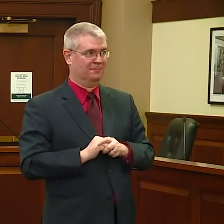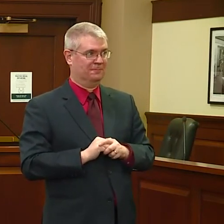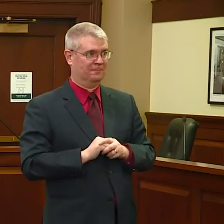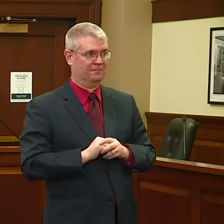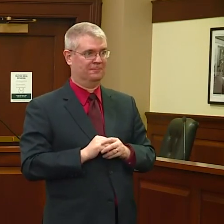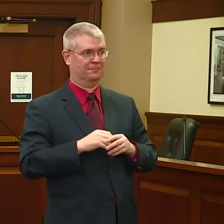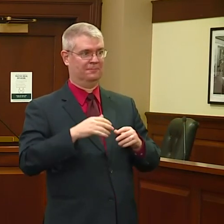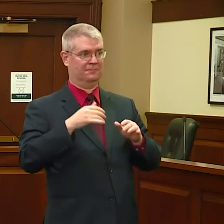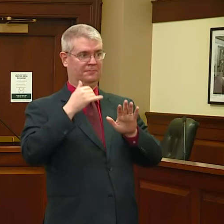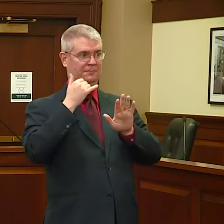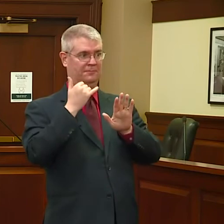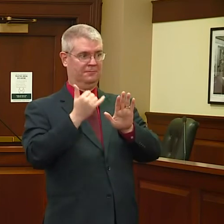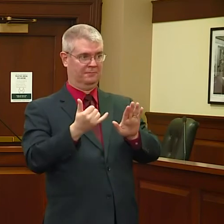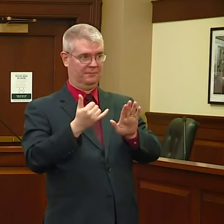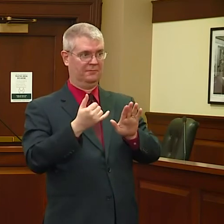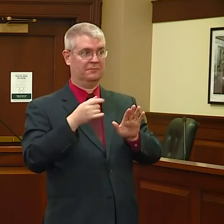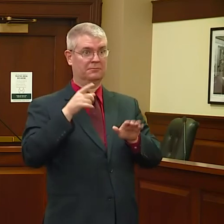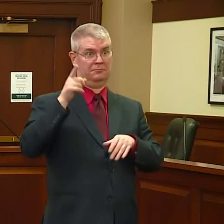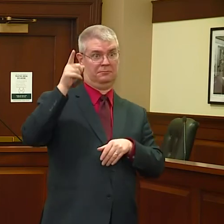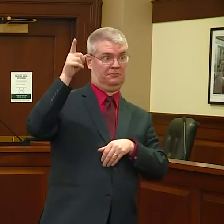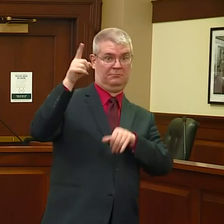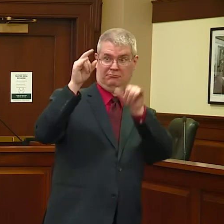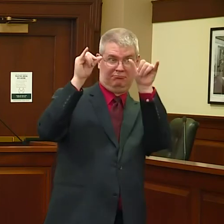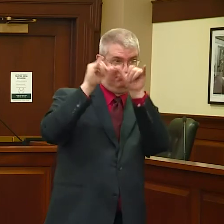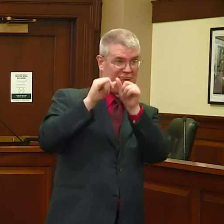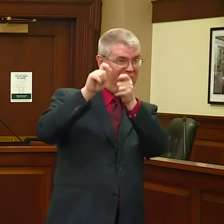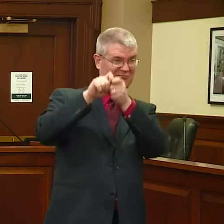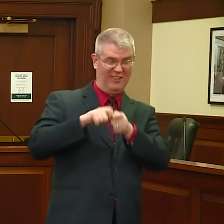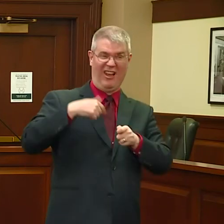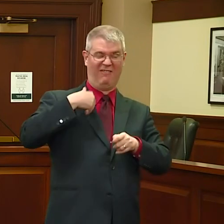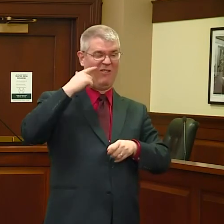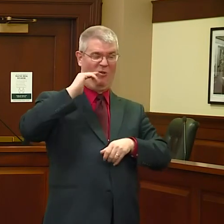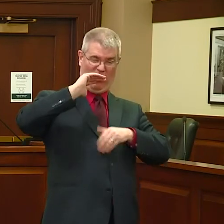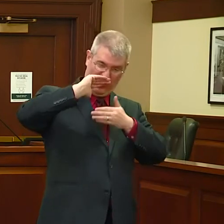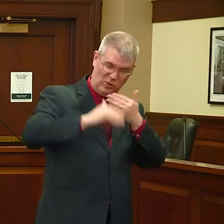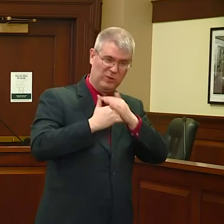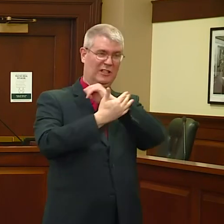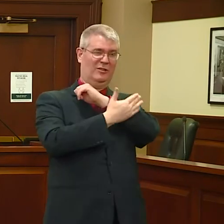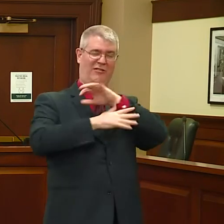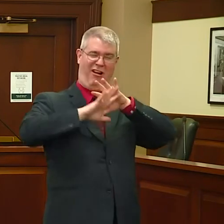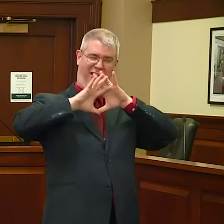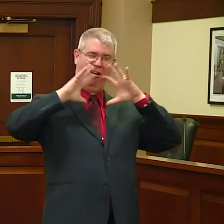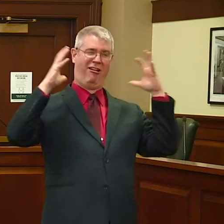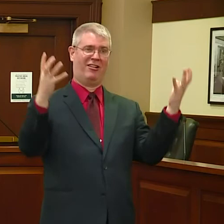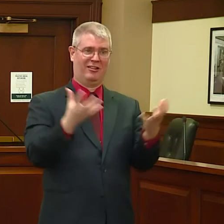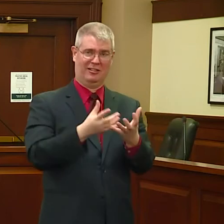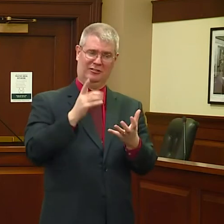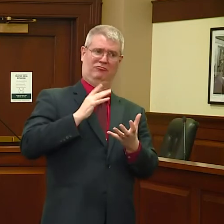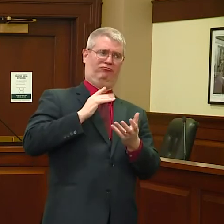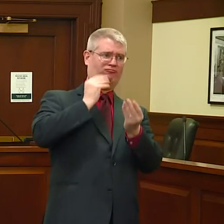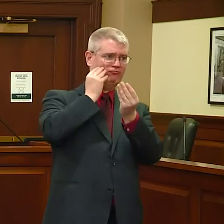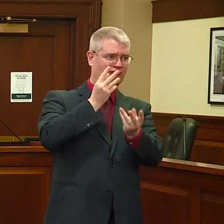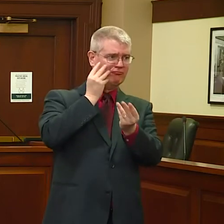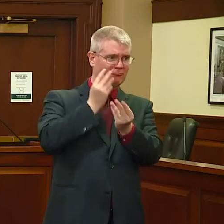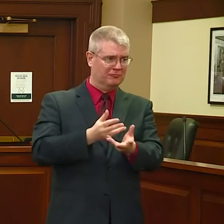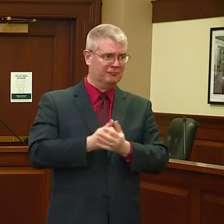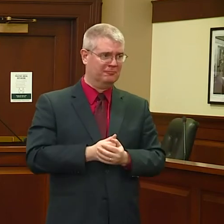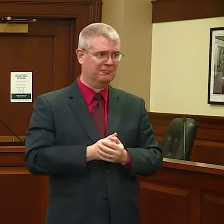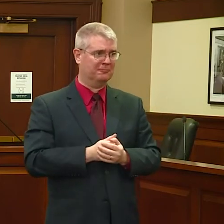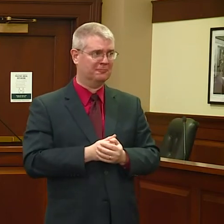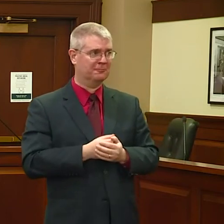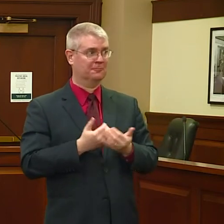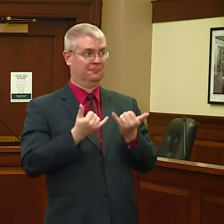slide for those of you that are interested in looking further. But on the right, you can see the data that we have on our website, and I want to make